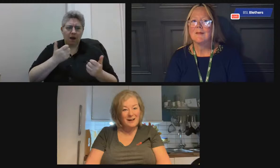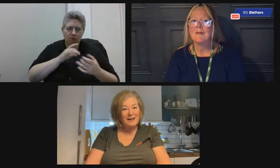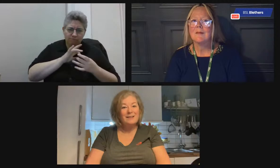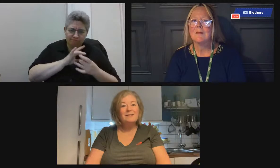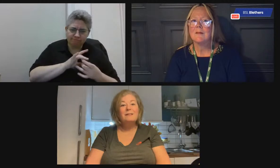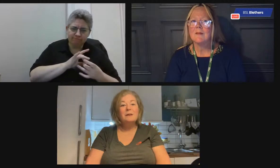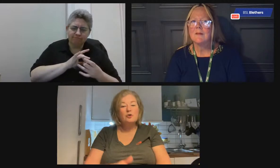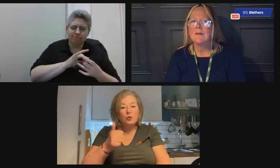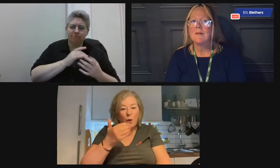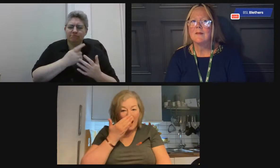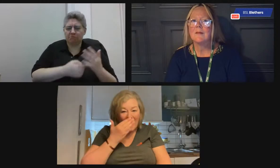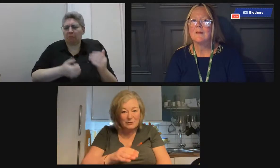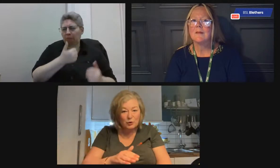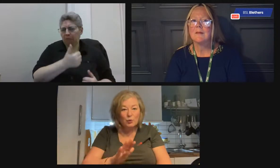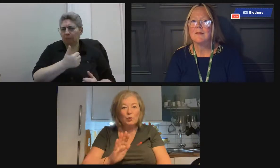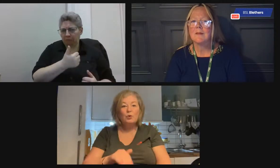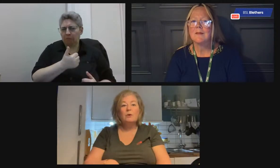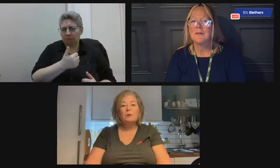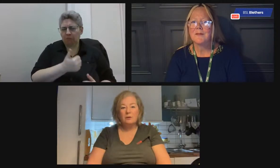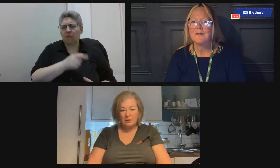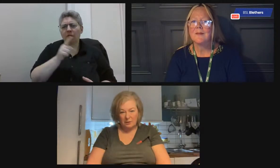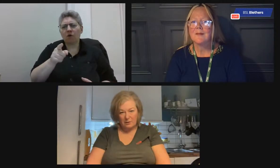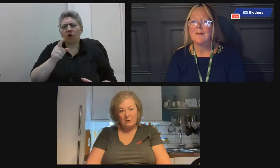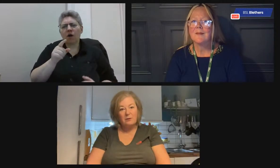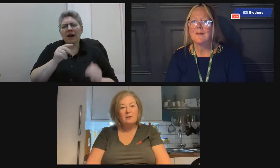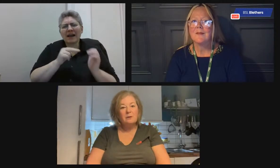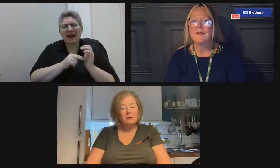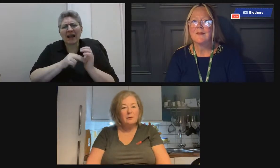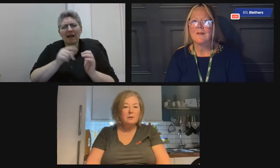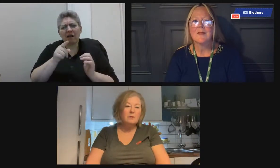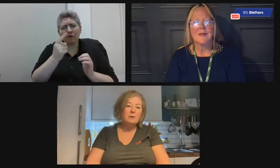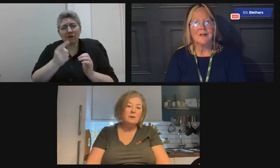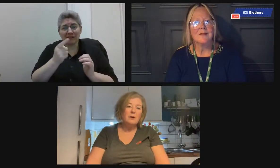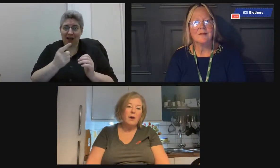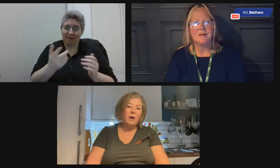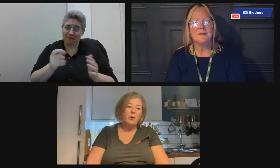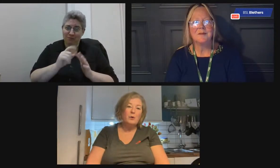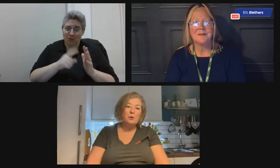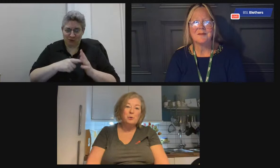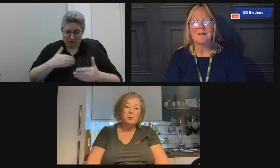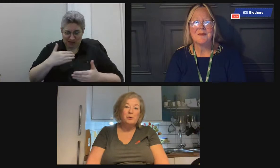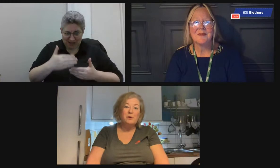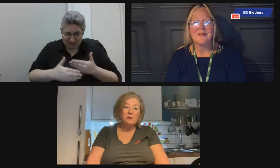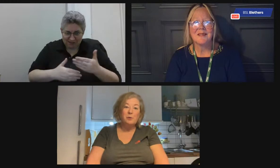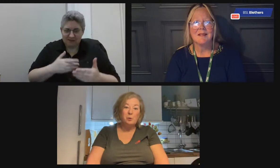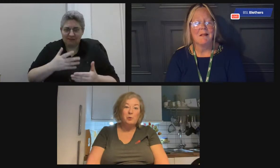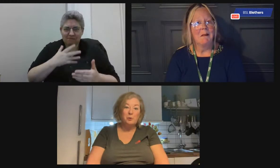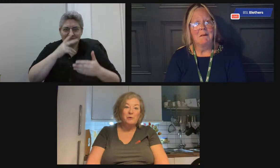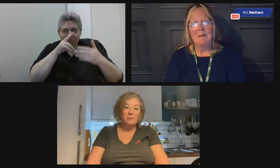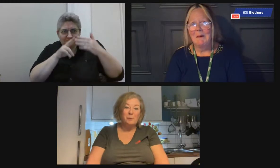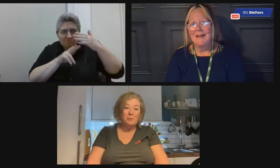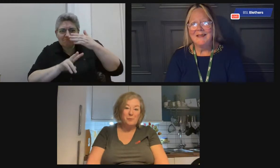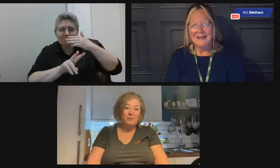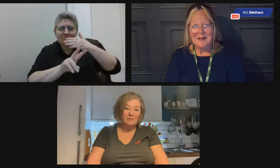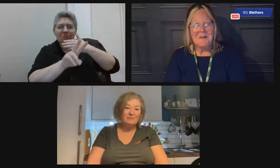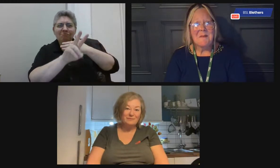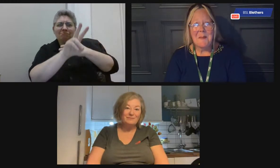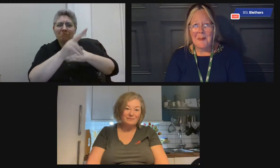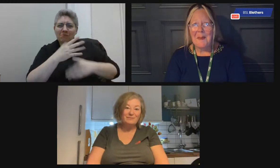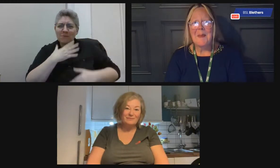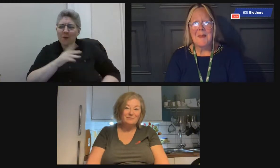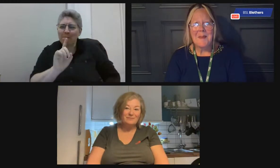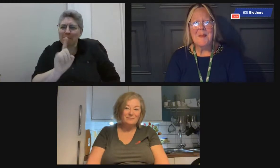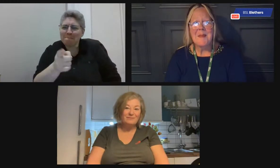interpreter. So maybe interpreters helping with the emotional support and as well as interpreting. It's all Well, about the